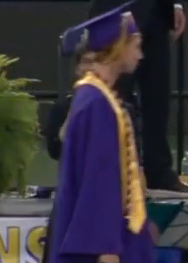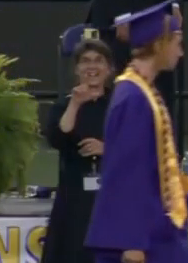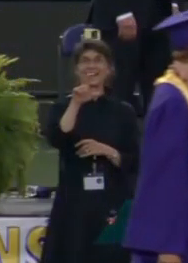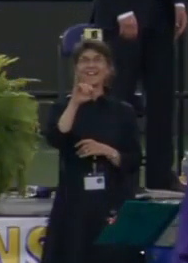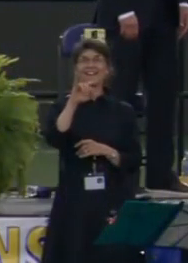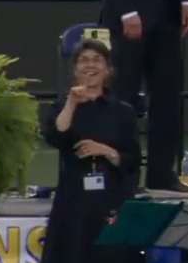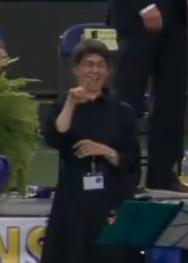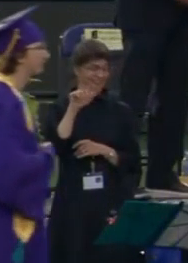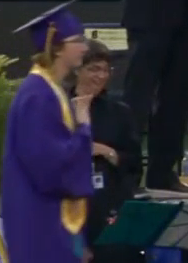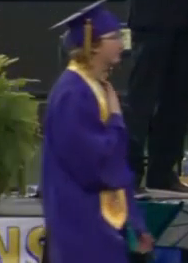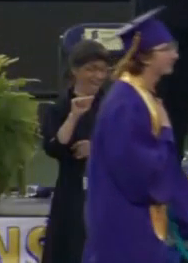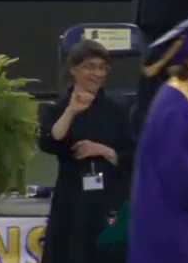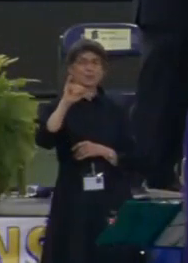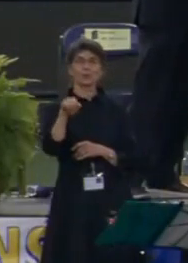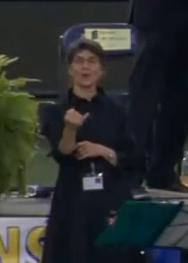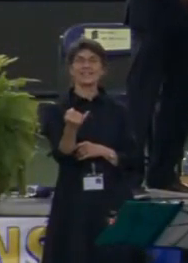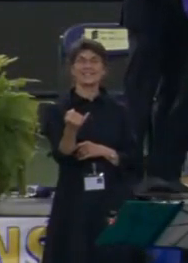Lila Johansson.